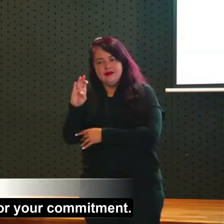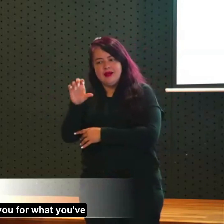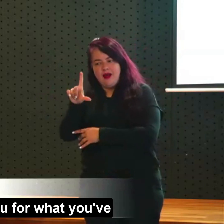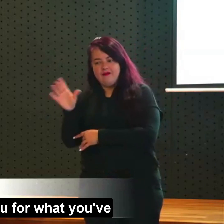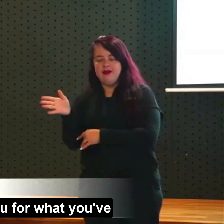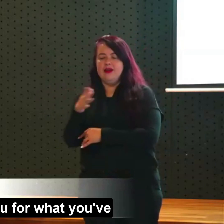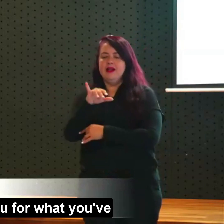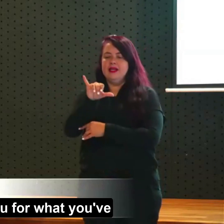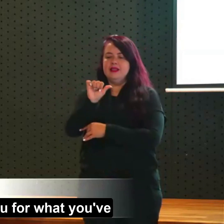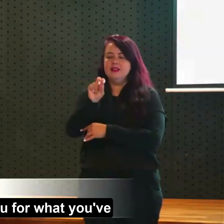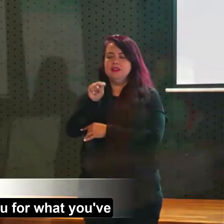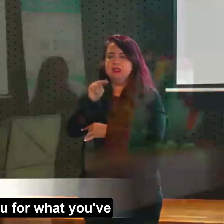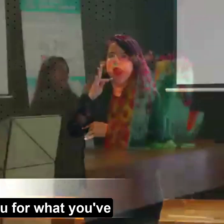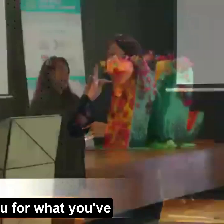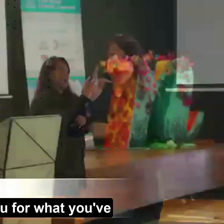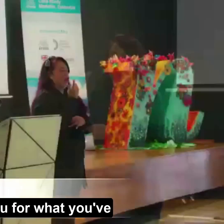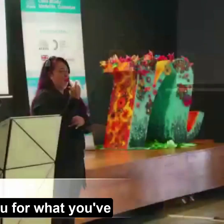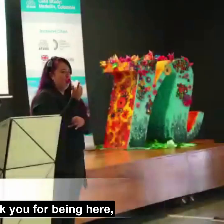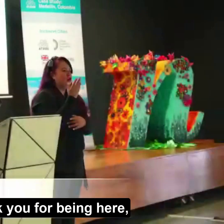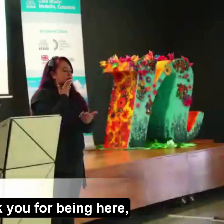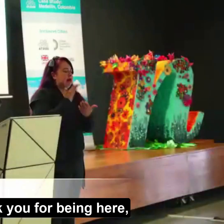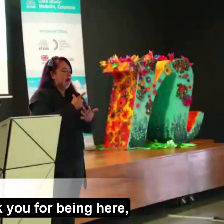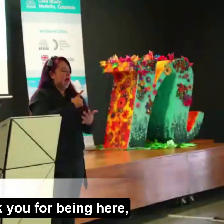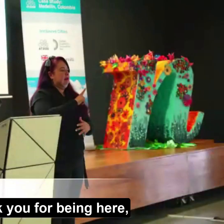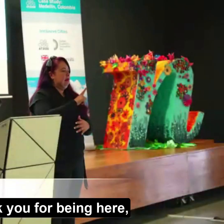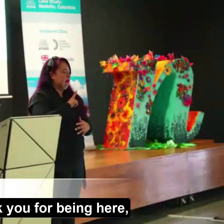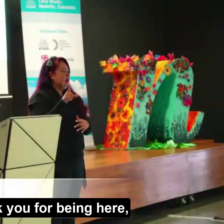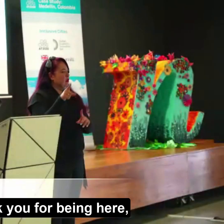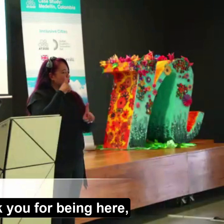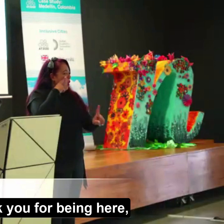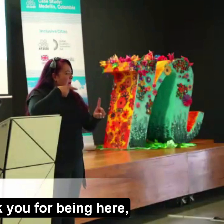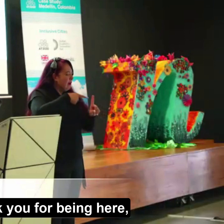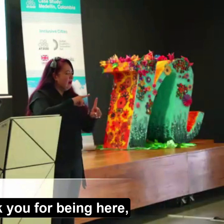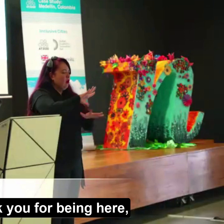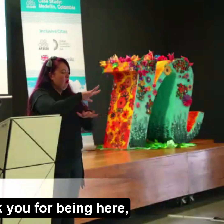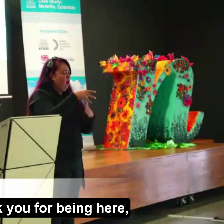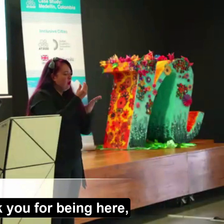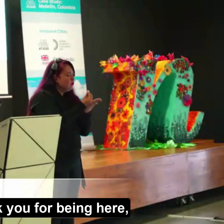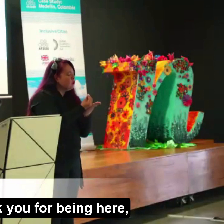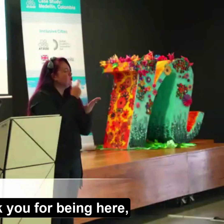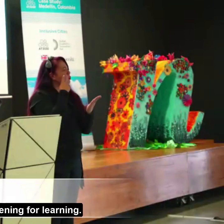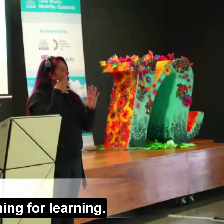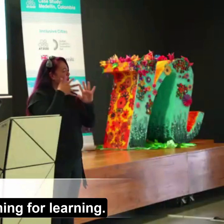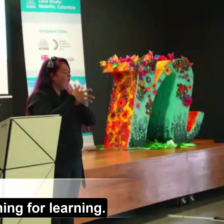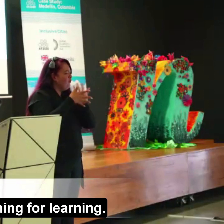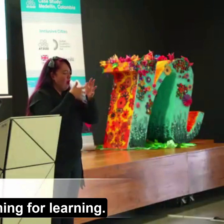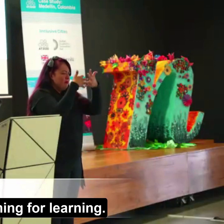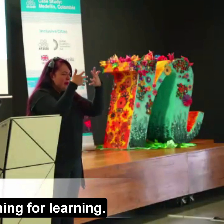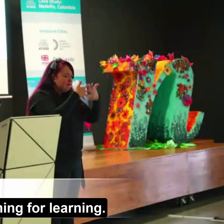your commitment. Thank you for what you've done. Thank you for being